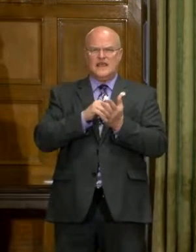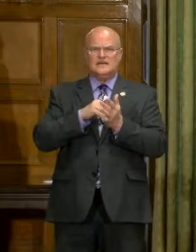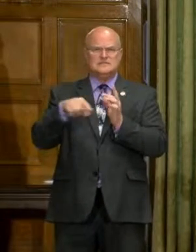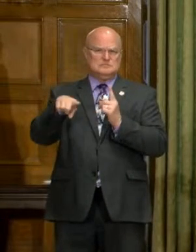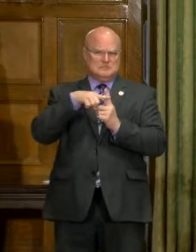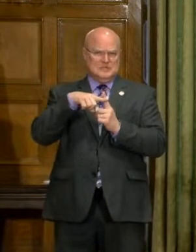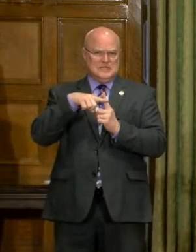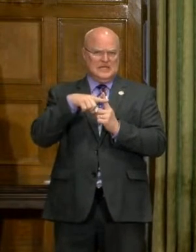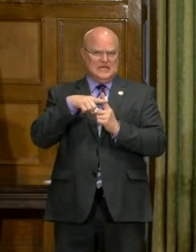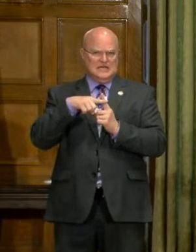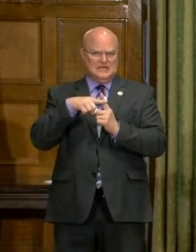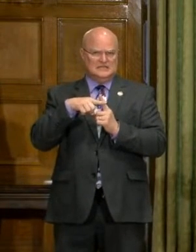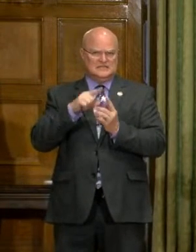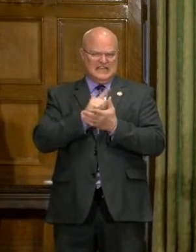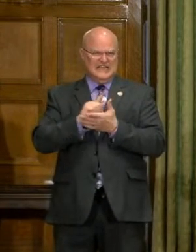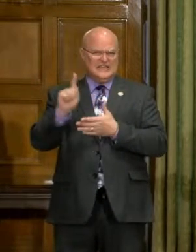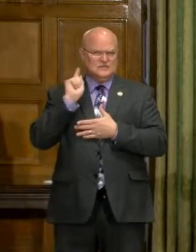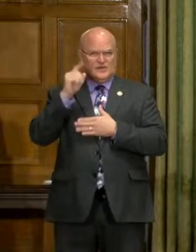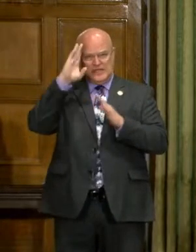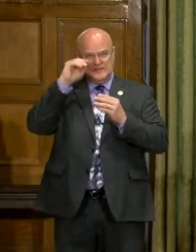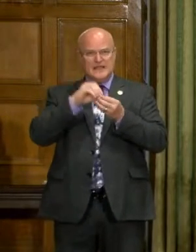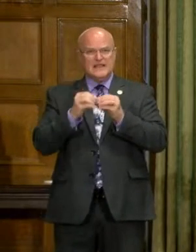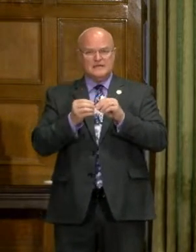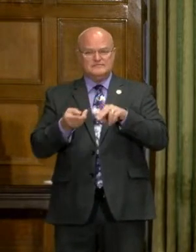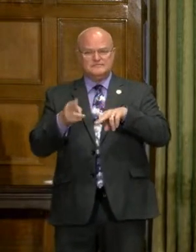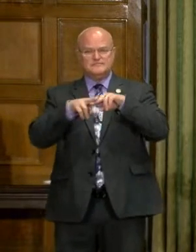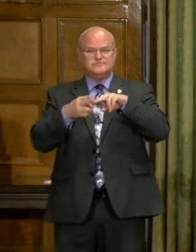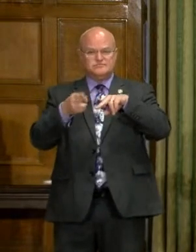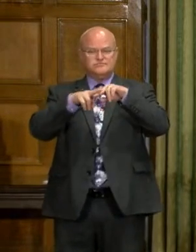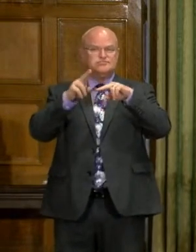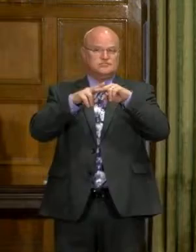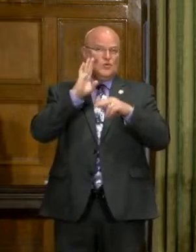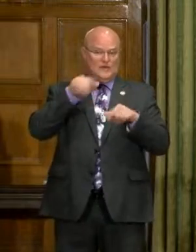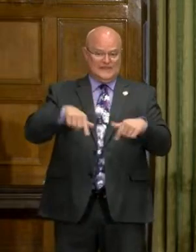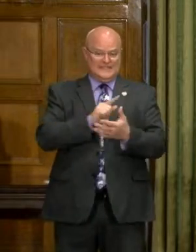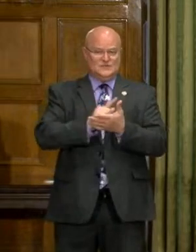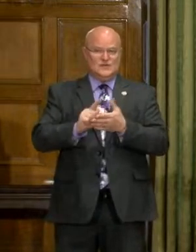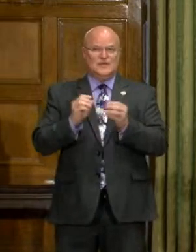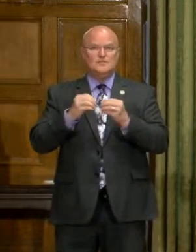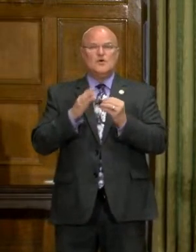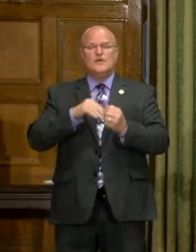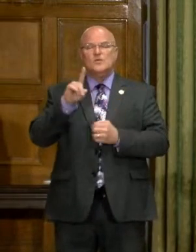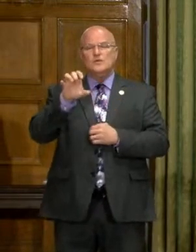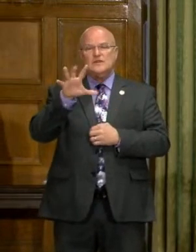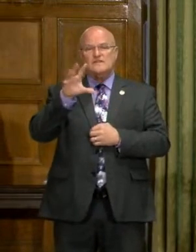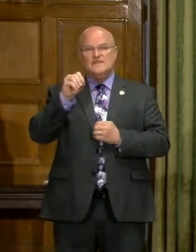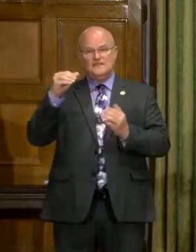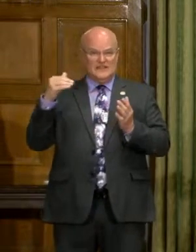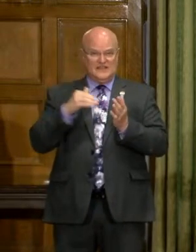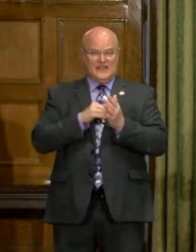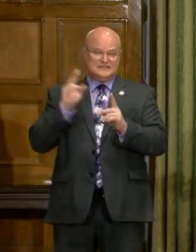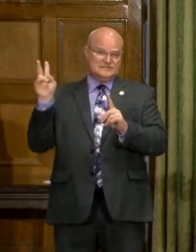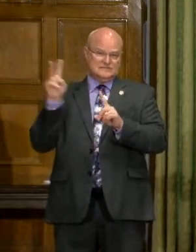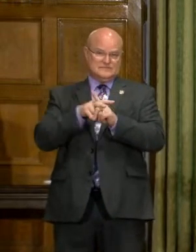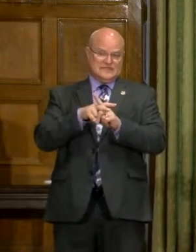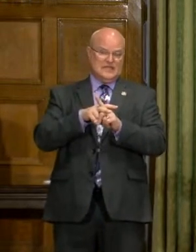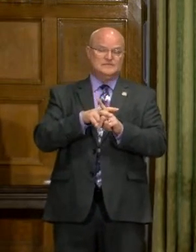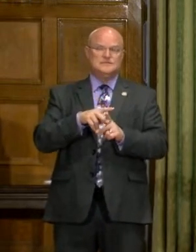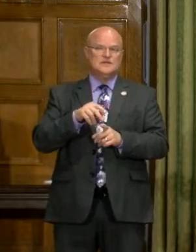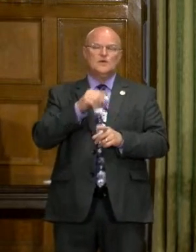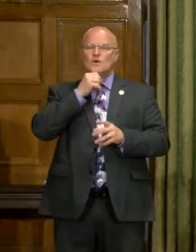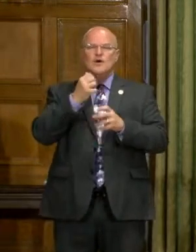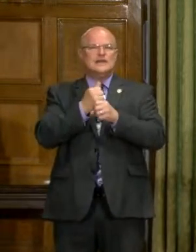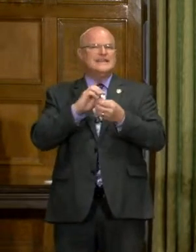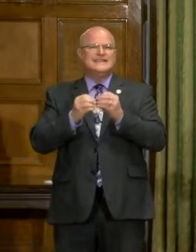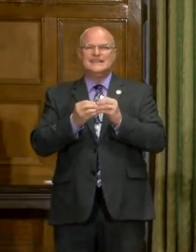110,000 plus last week. We expect that number to continue to increase this week to over 150,000. We won't get those